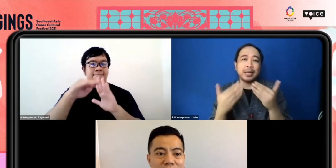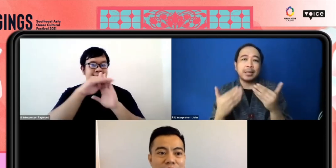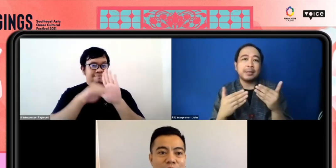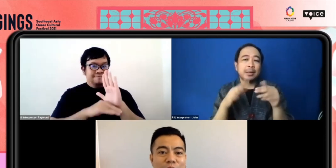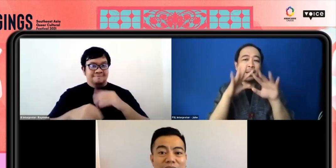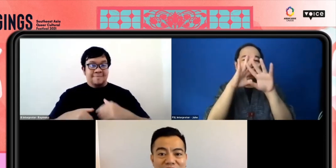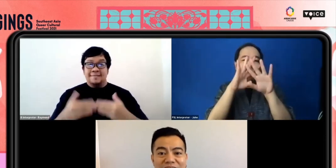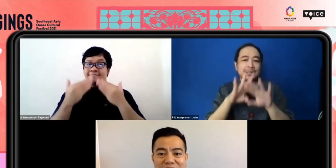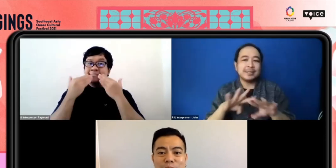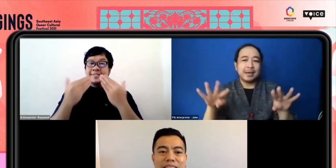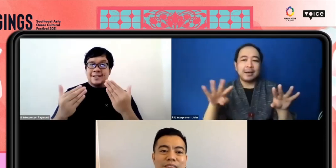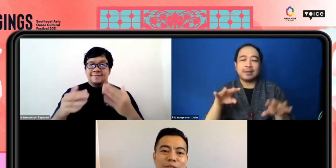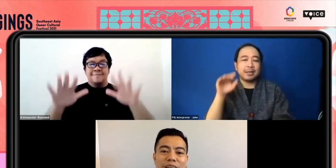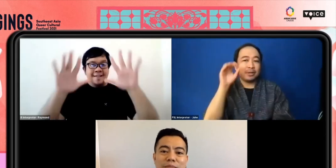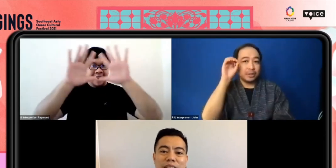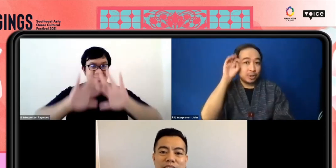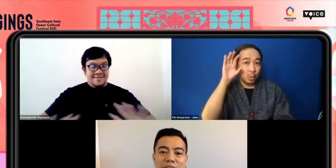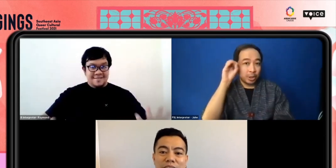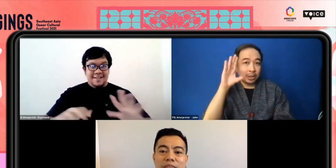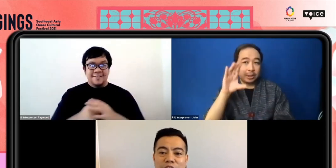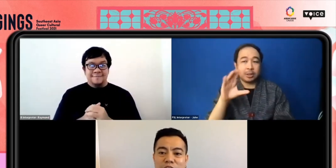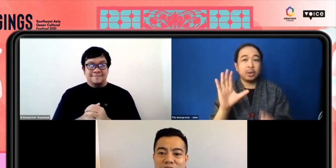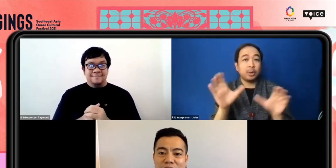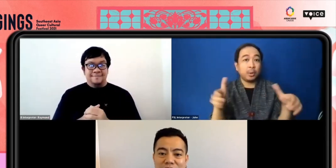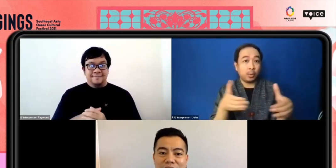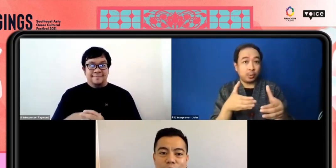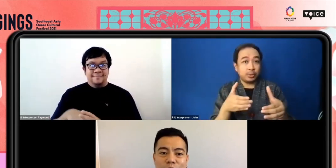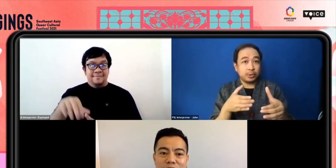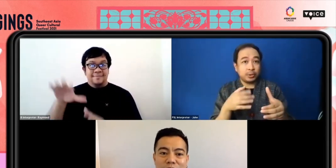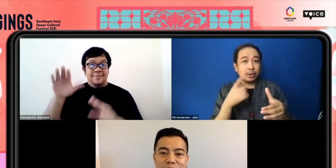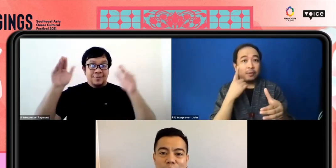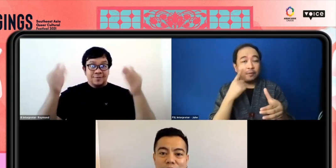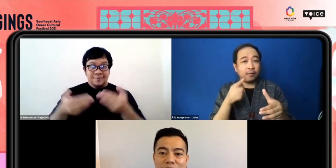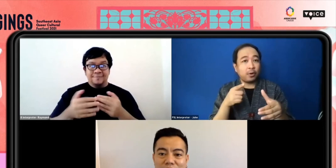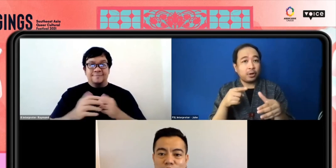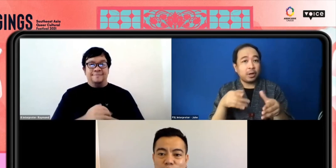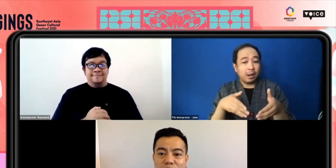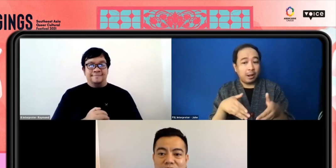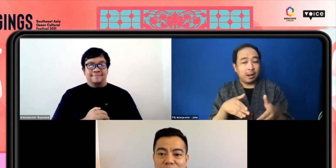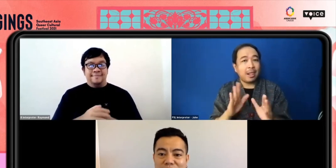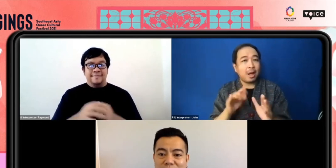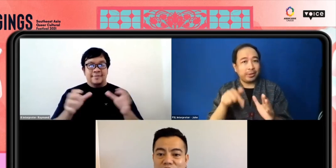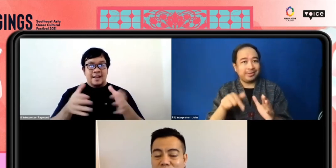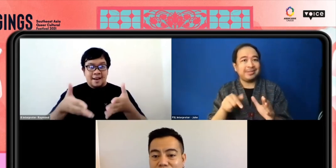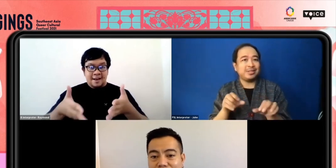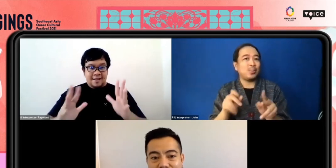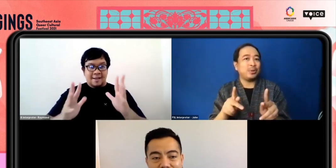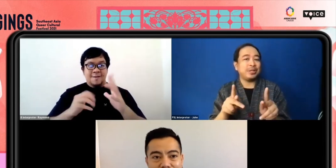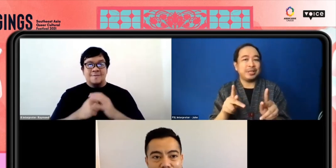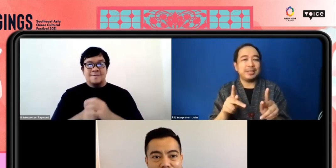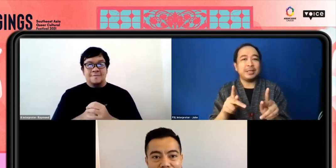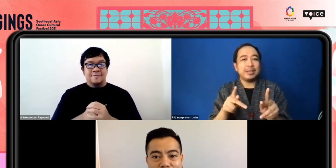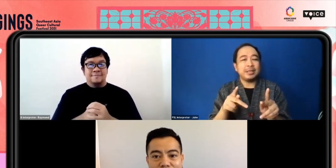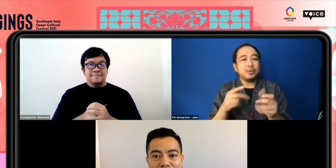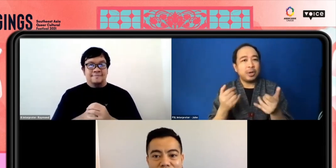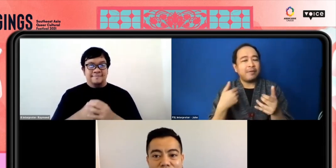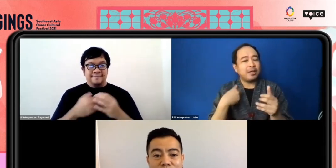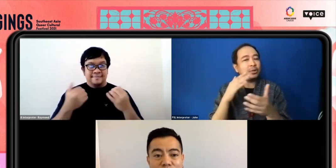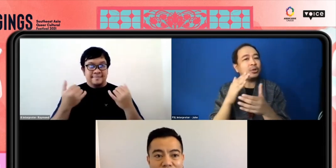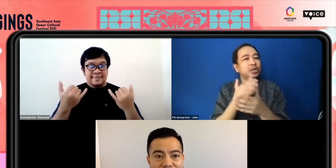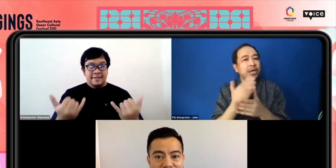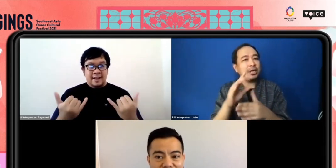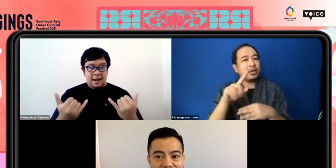Caucus for giving us this platform that really enriches the discourse of queer literature in Southeast Asia. We also